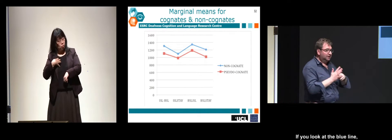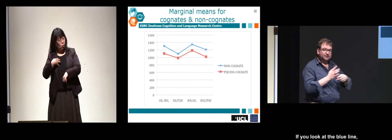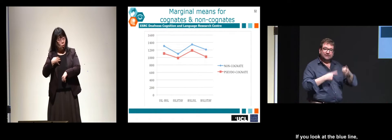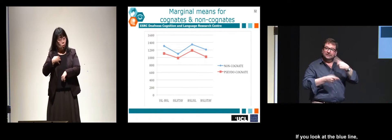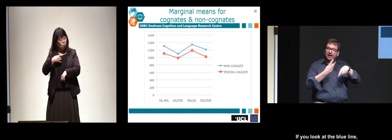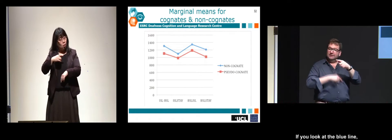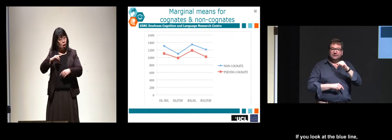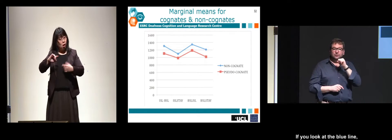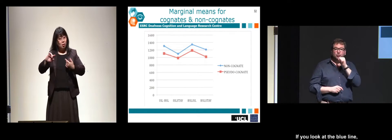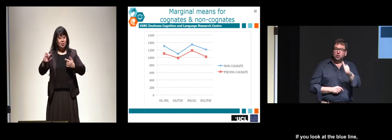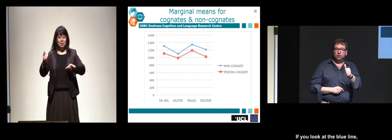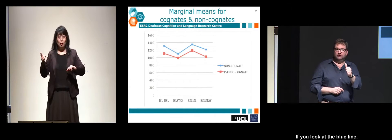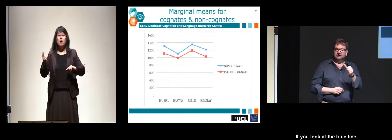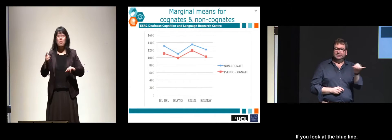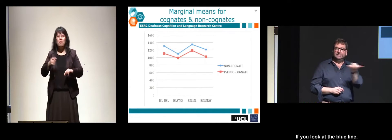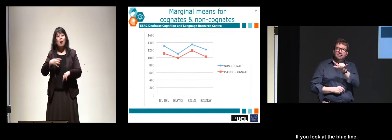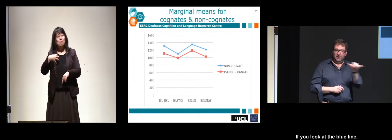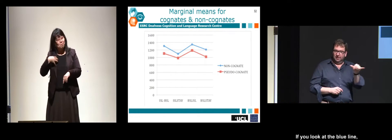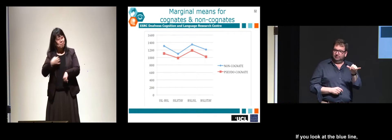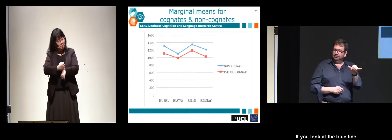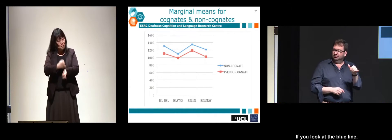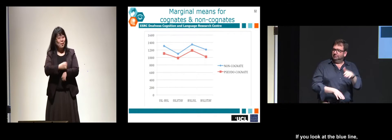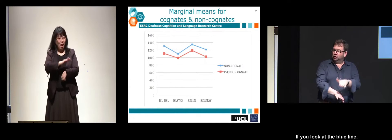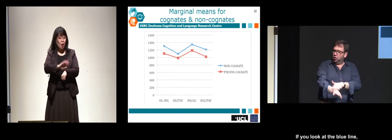blue line,